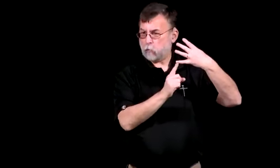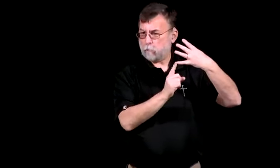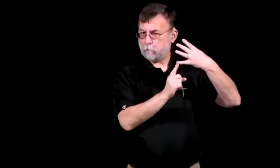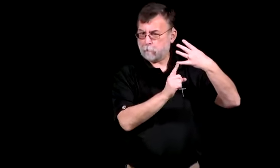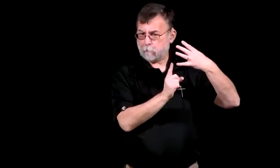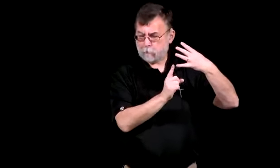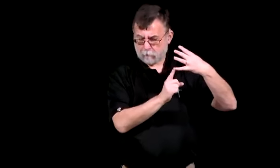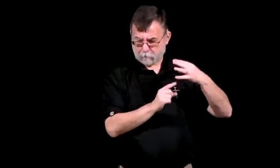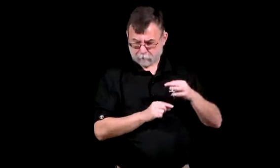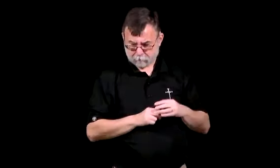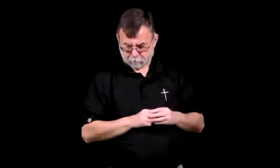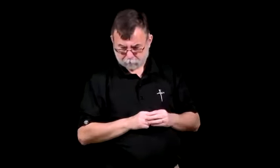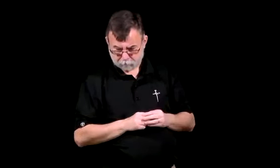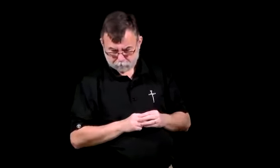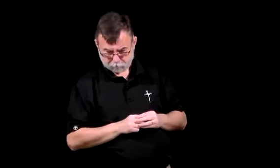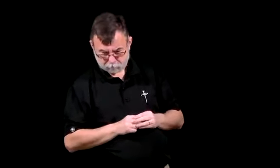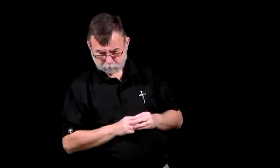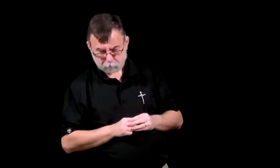Our fourth one